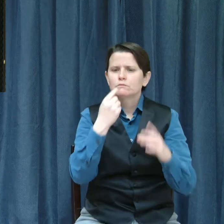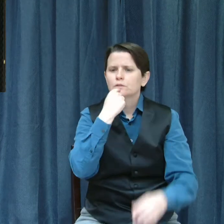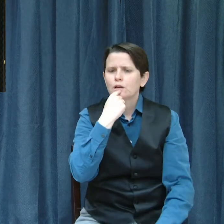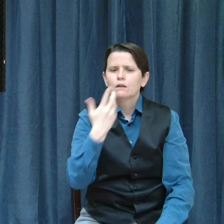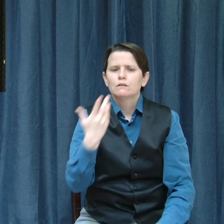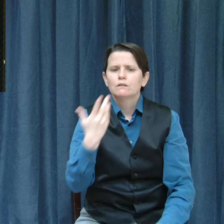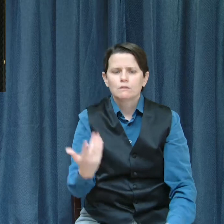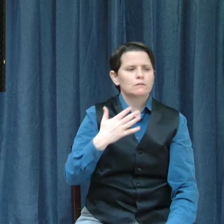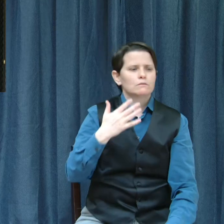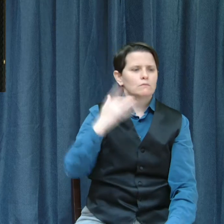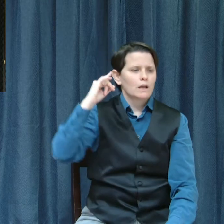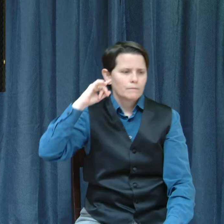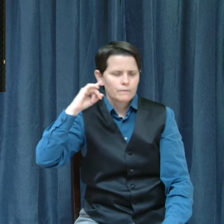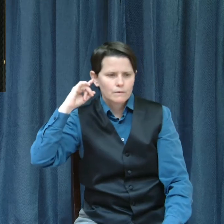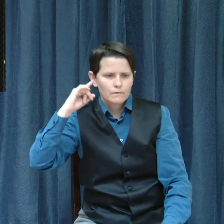my ears.